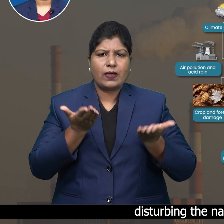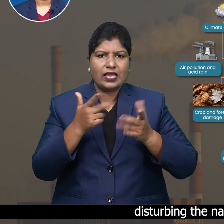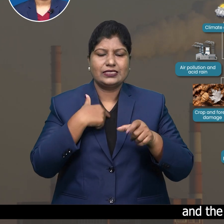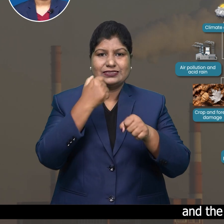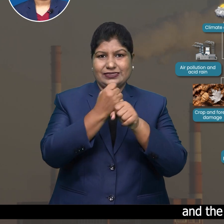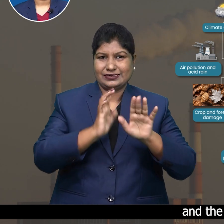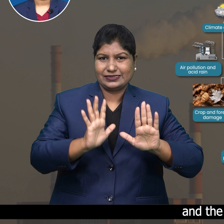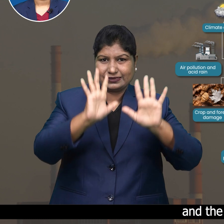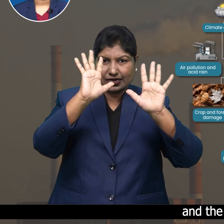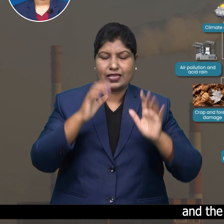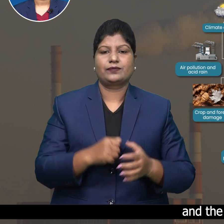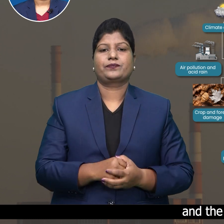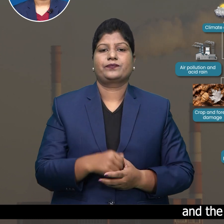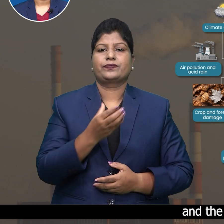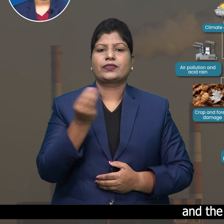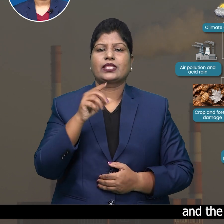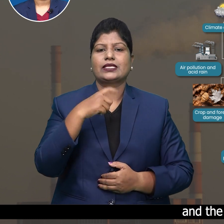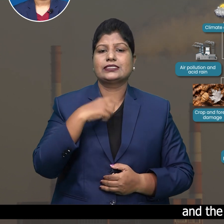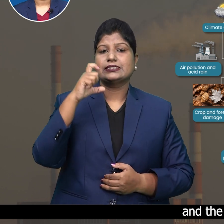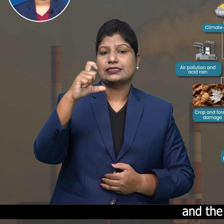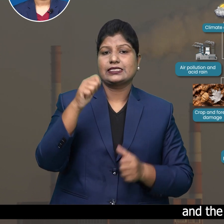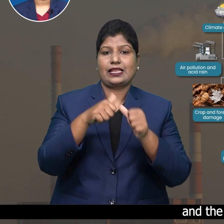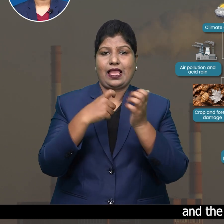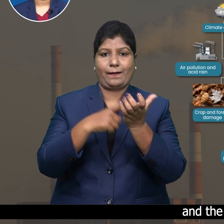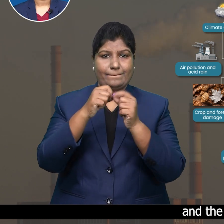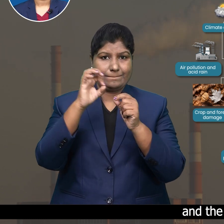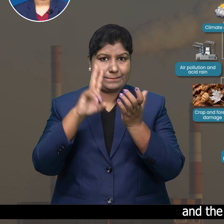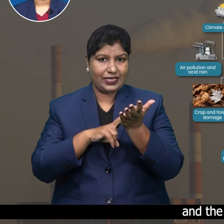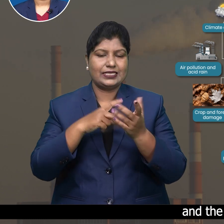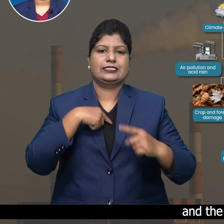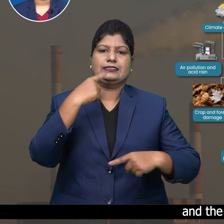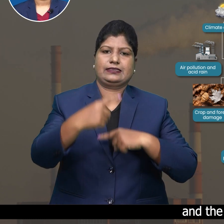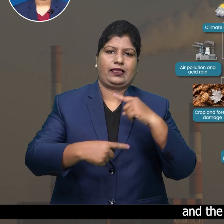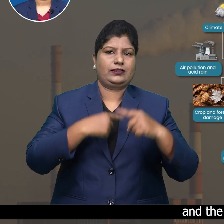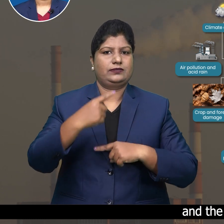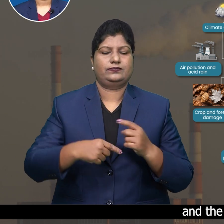gases and the carbon cycle.